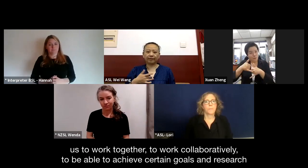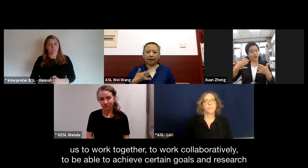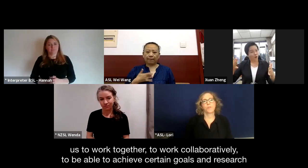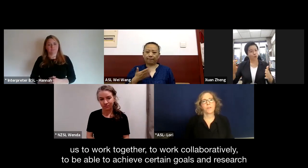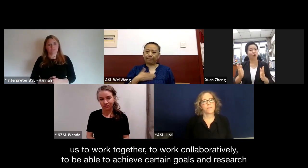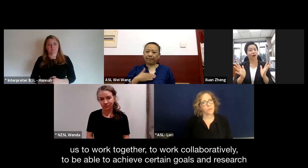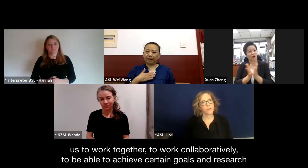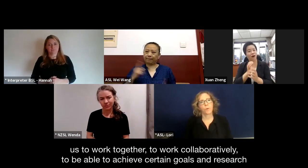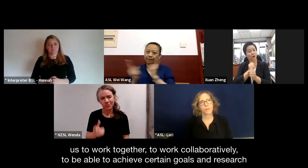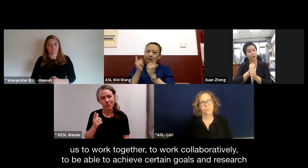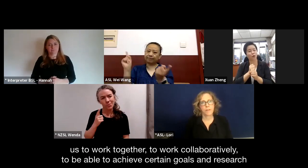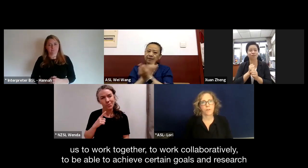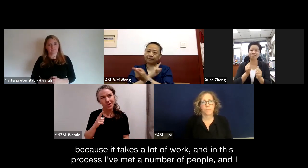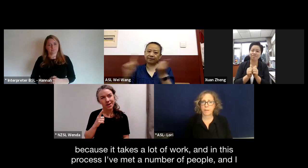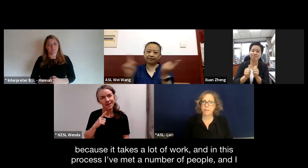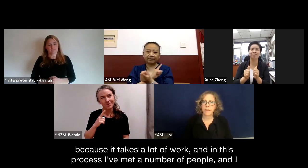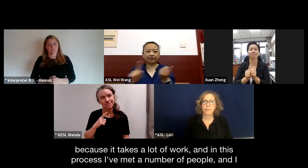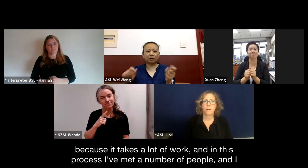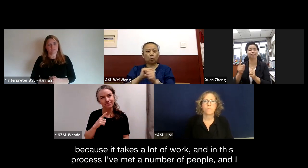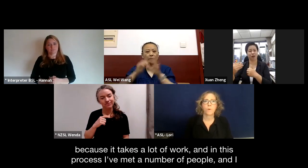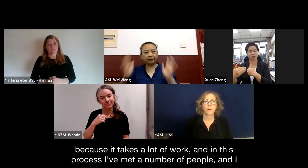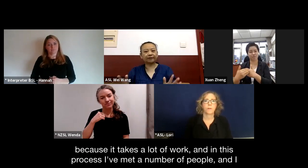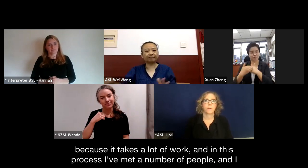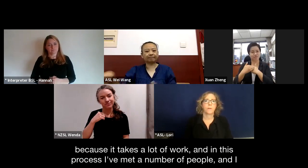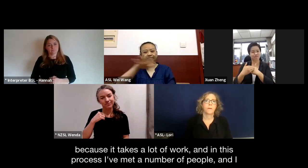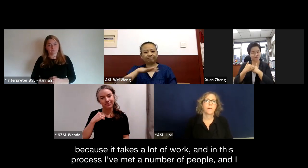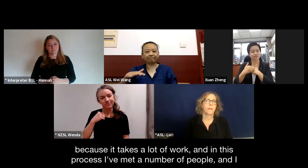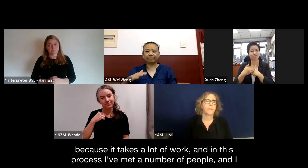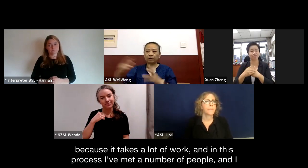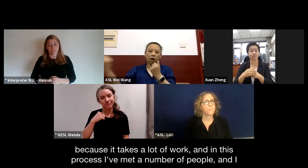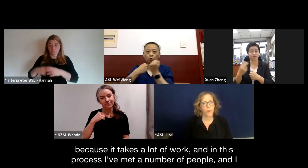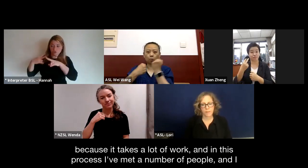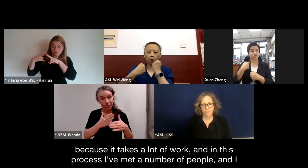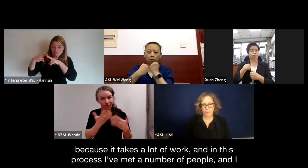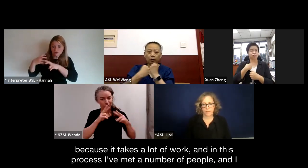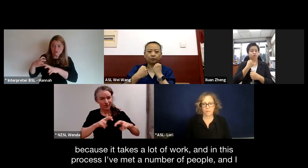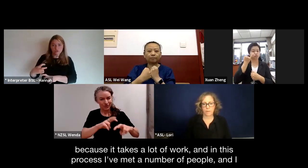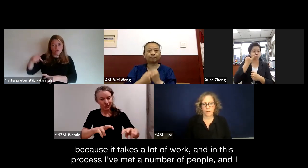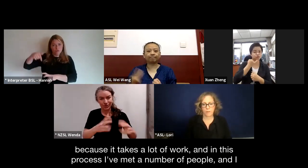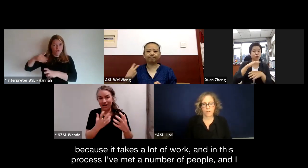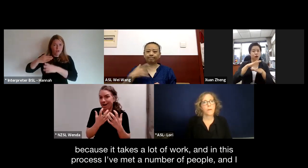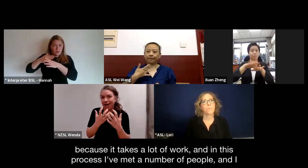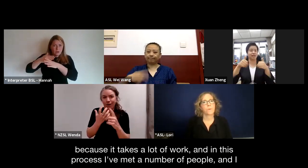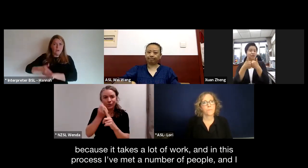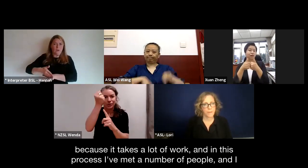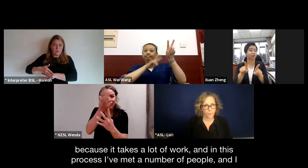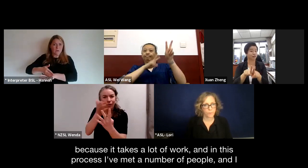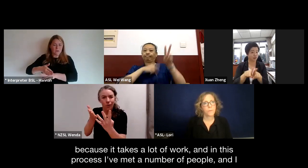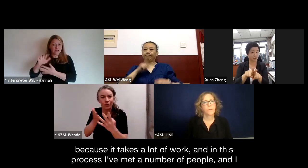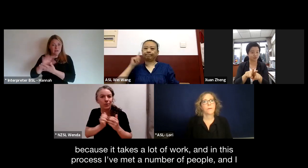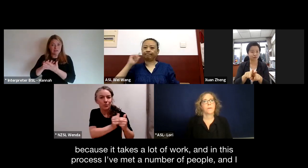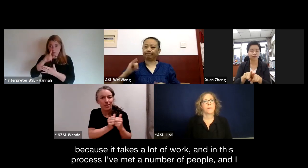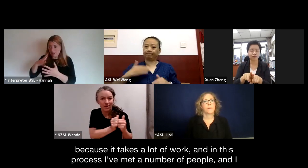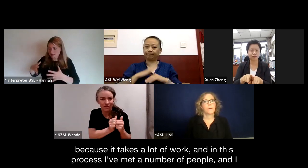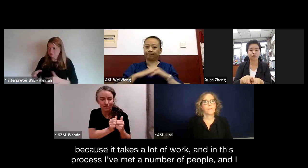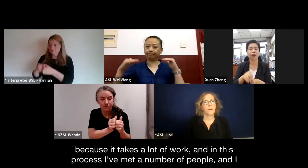to be able to achieve certain goals and research, because it takes a lot of work. And in this process, I've met a number of people.